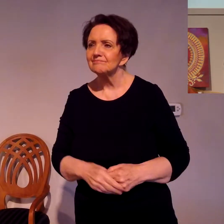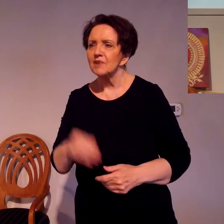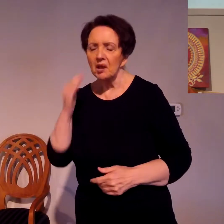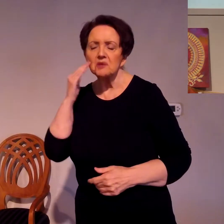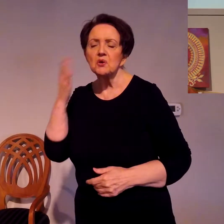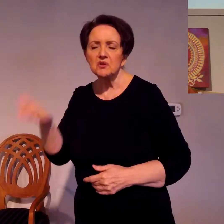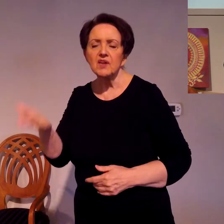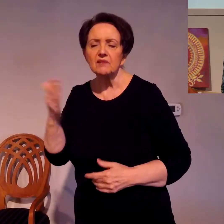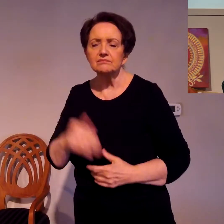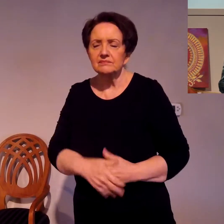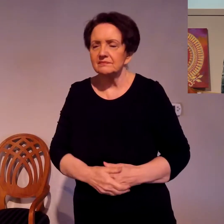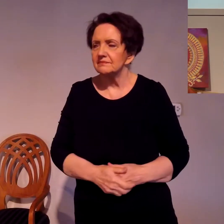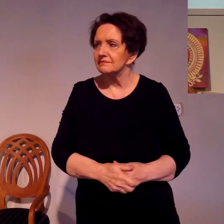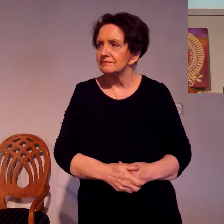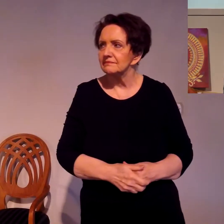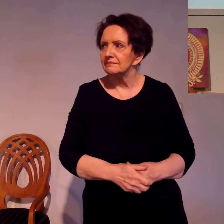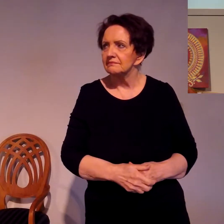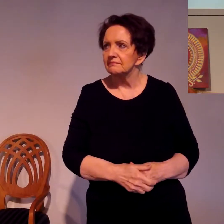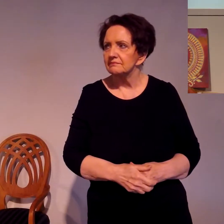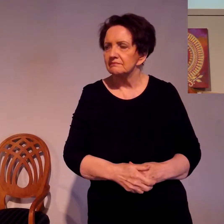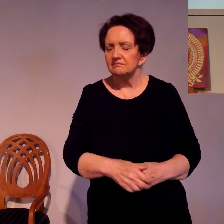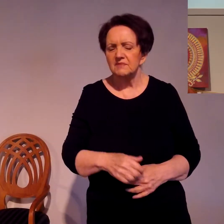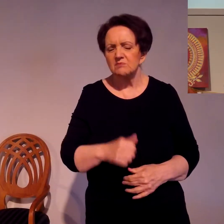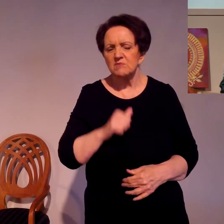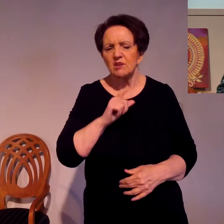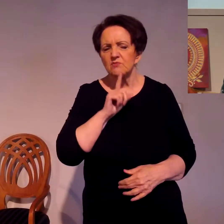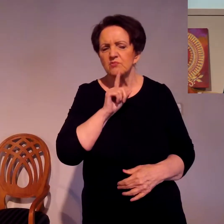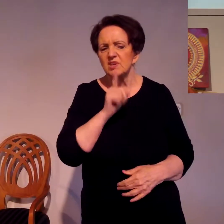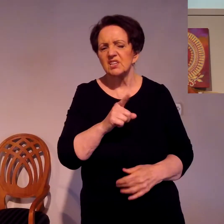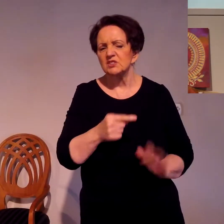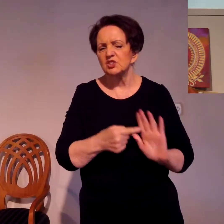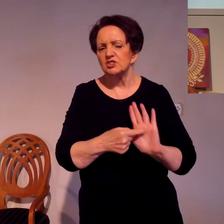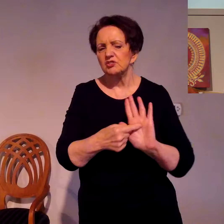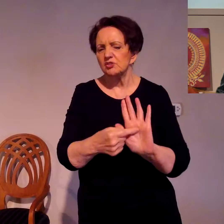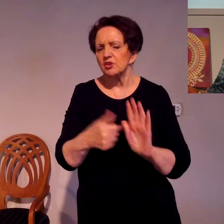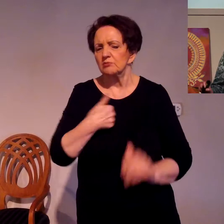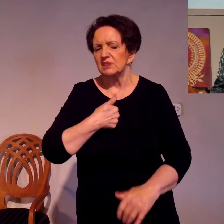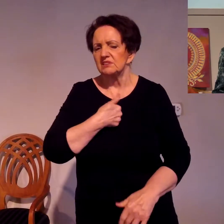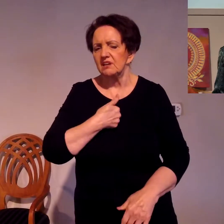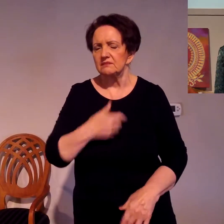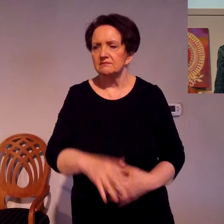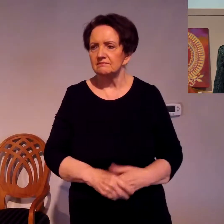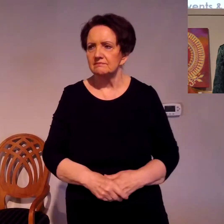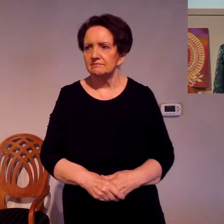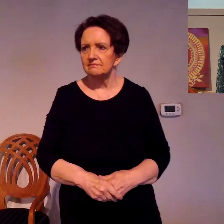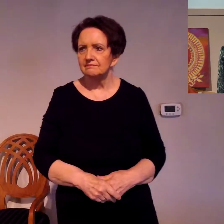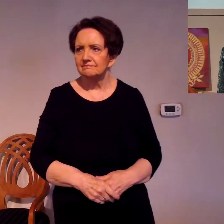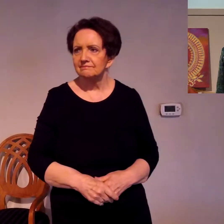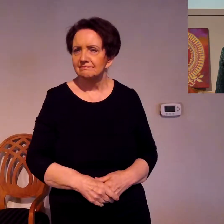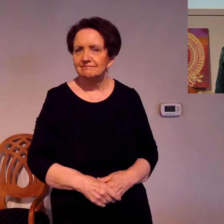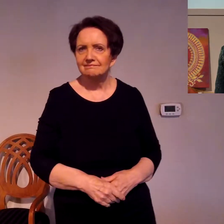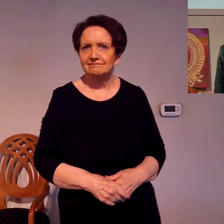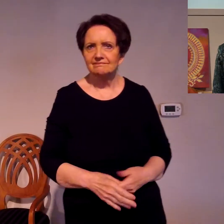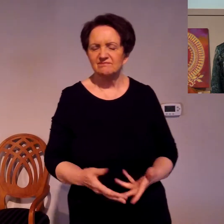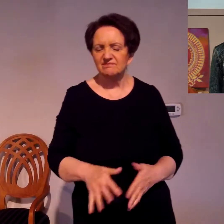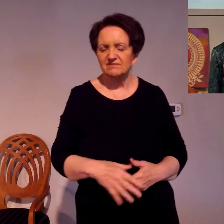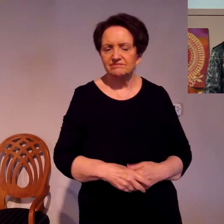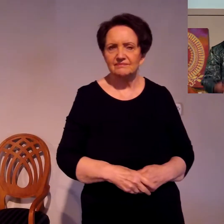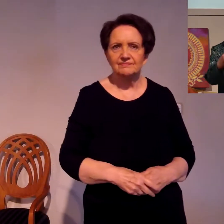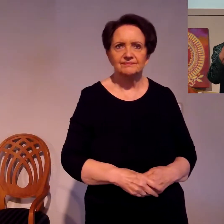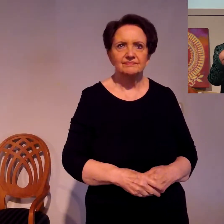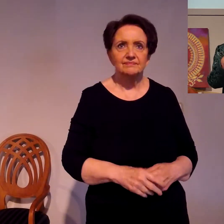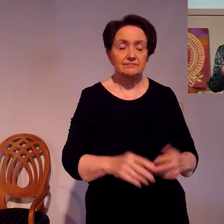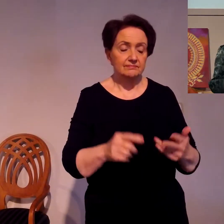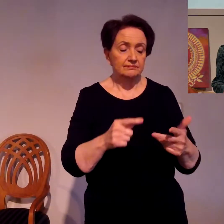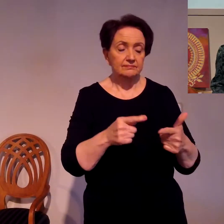know you're there, but I'm not really going to show you a whole lot of myself, and that's good. The second level of